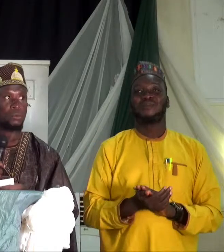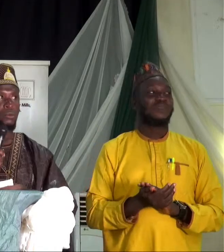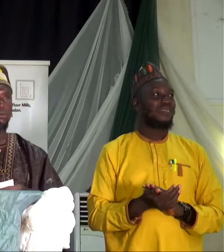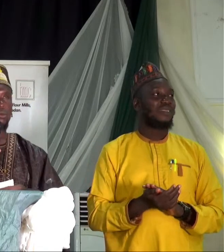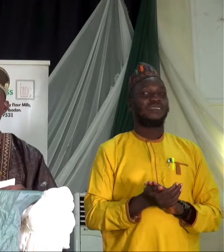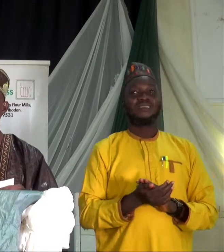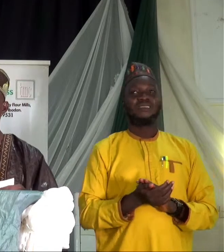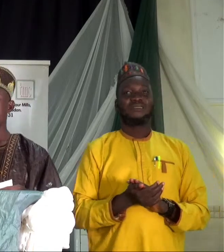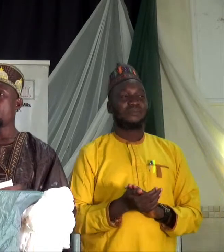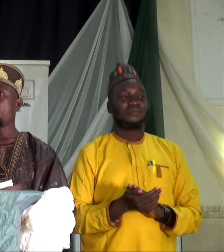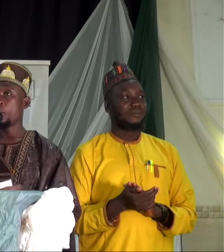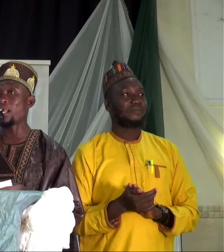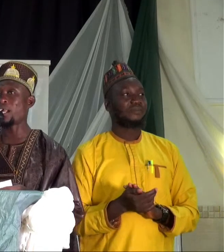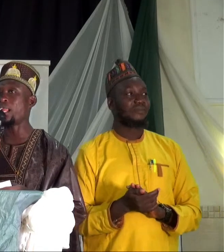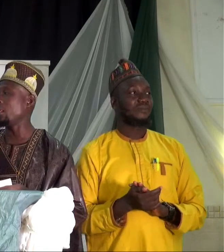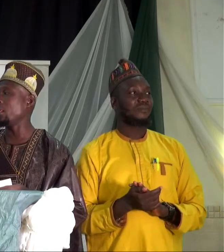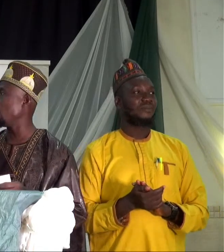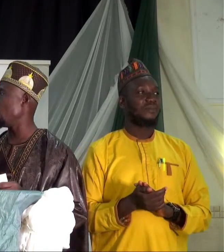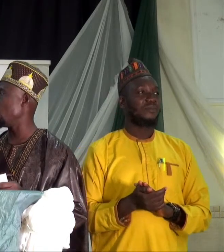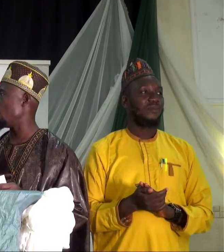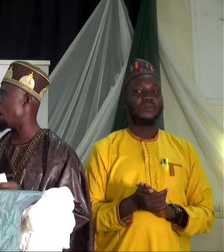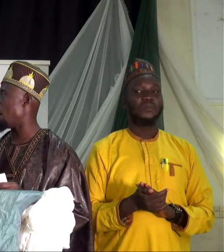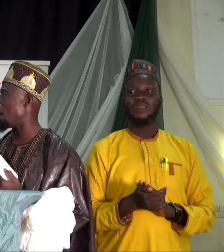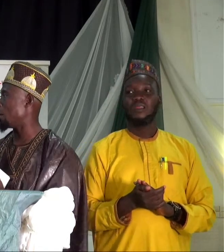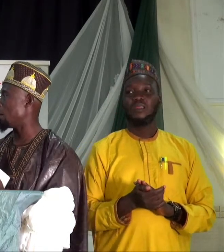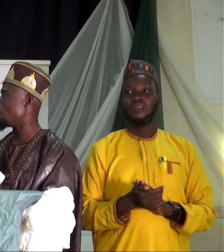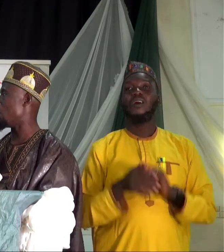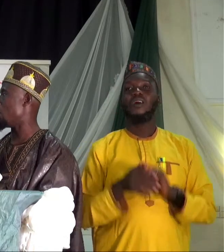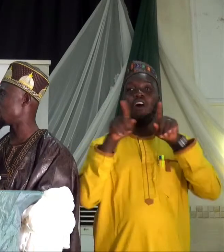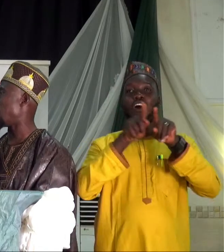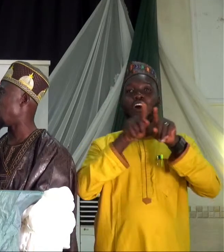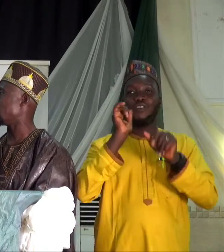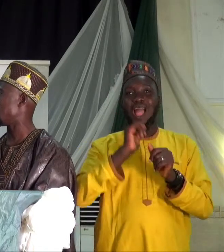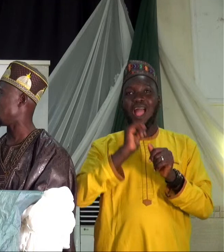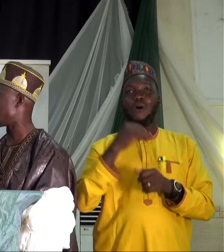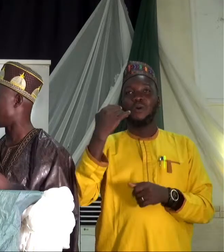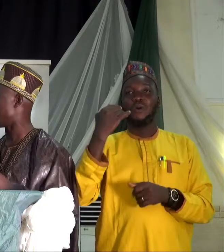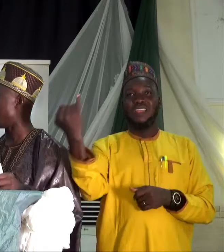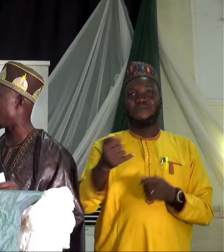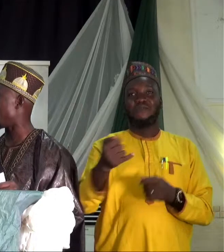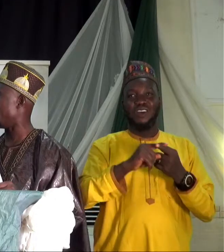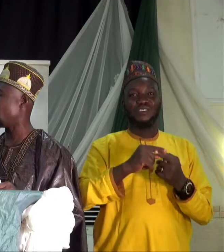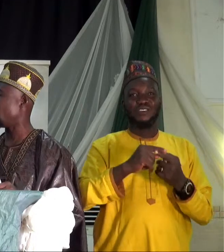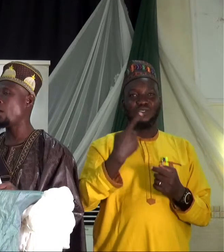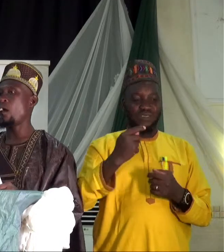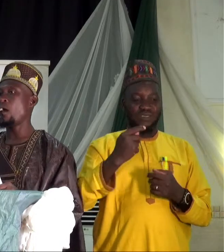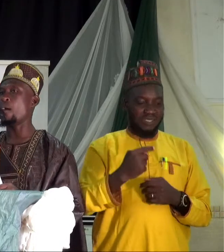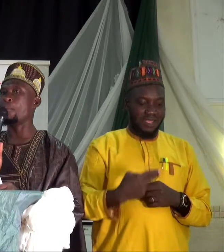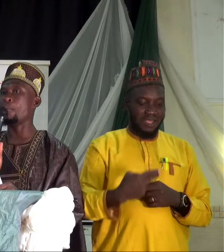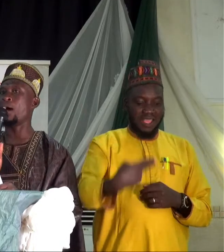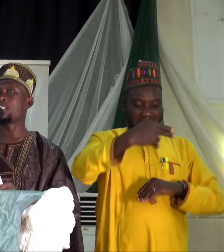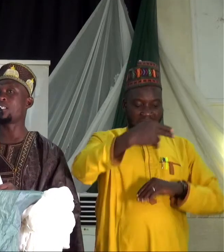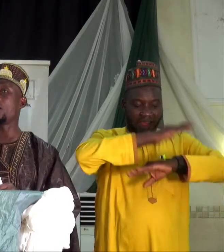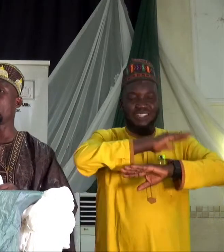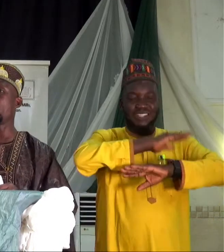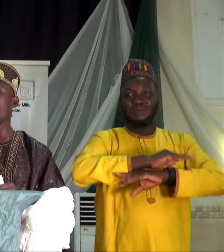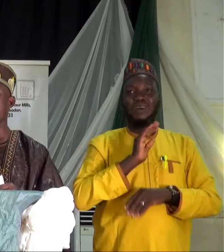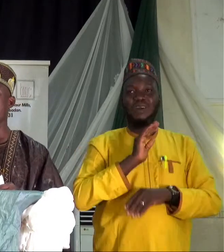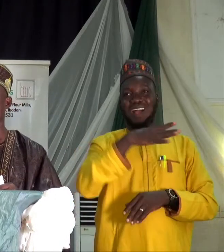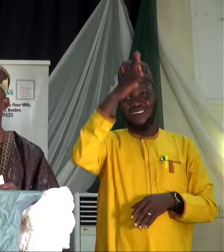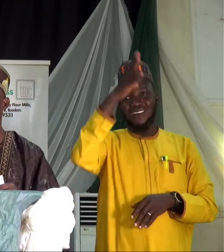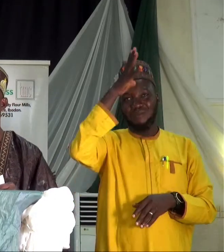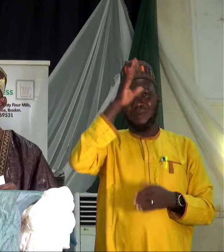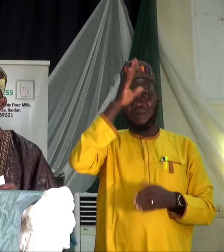that. Bakana ni mama pe wasi ayeti ati pe amakale. Am baba wa ti mo bi